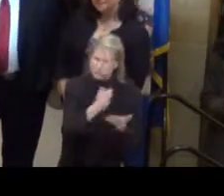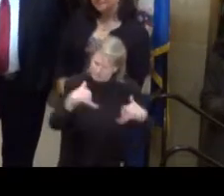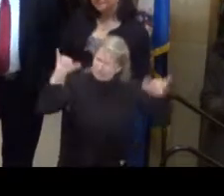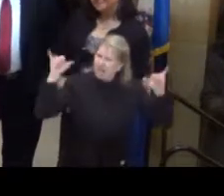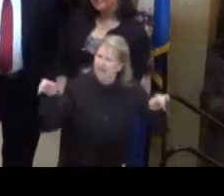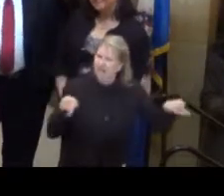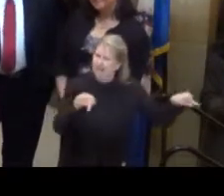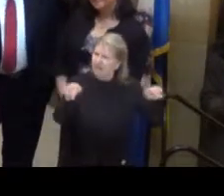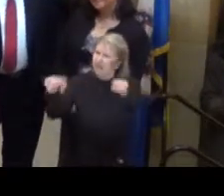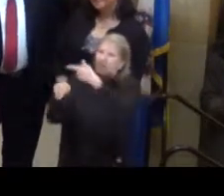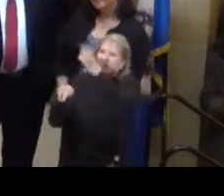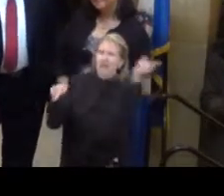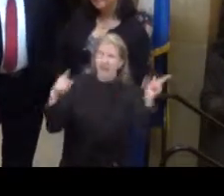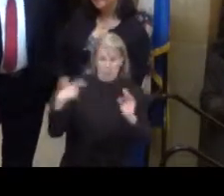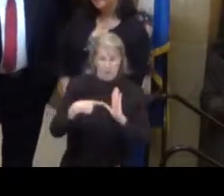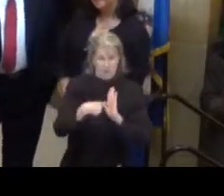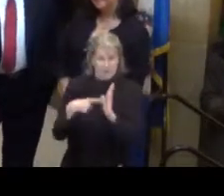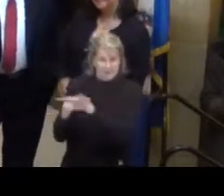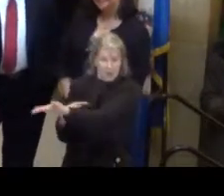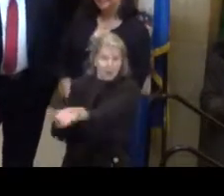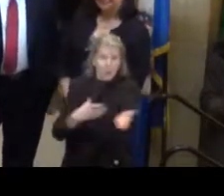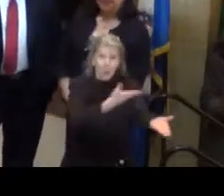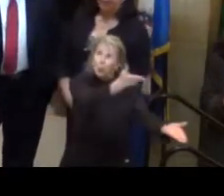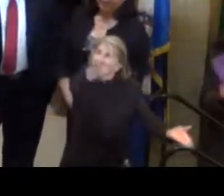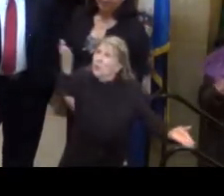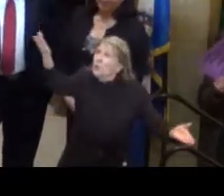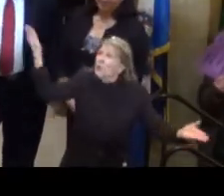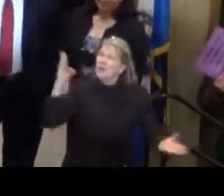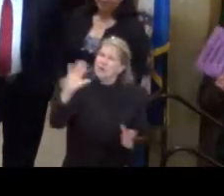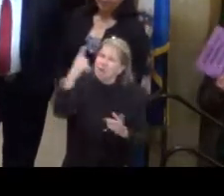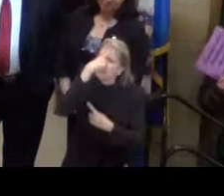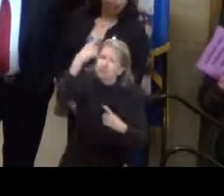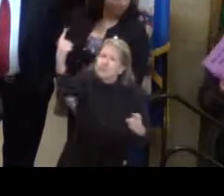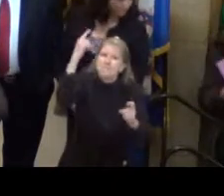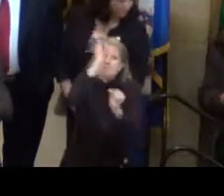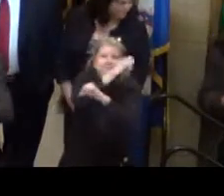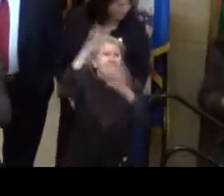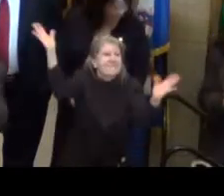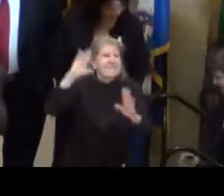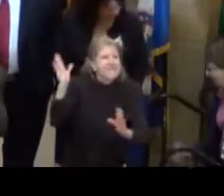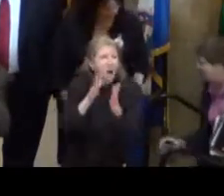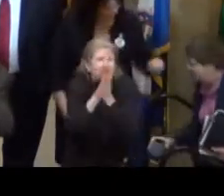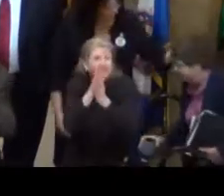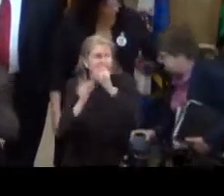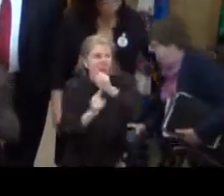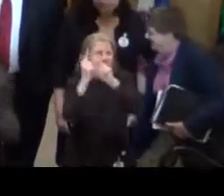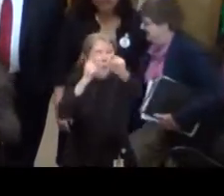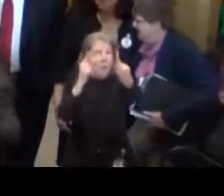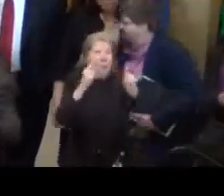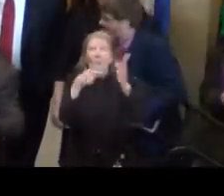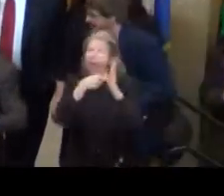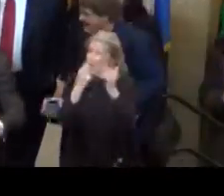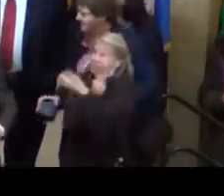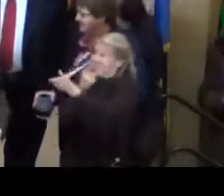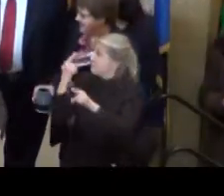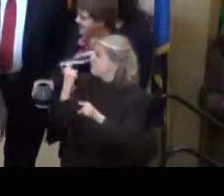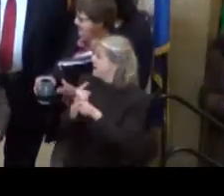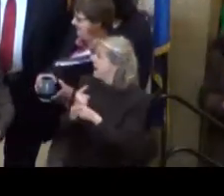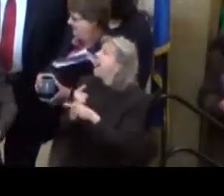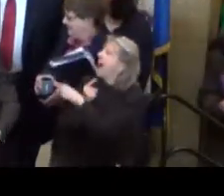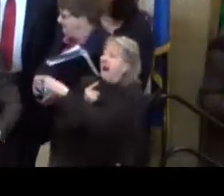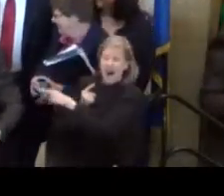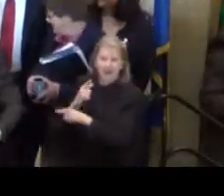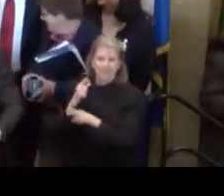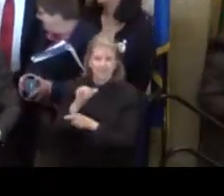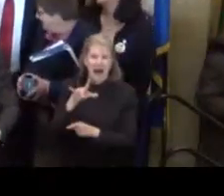And we are here to represent you and represent your dreams and your aspirations. I had her tap on my back. State Senator